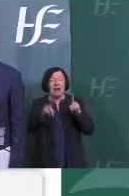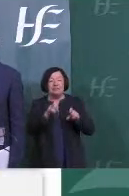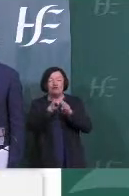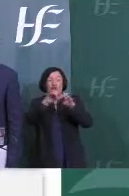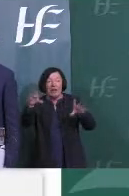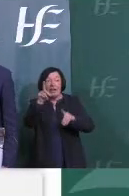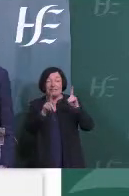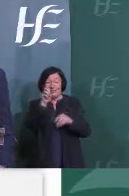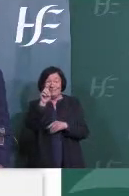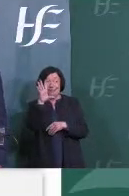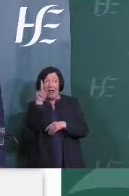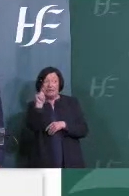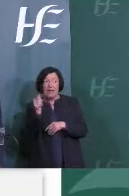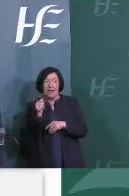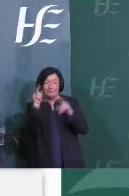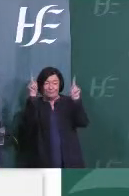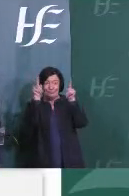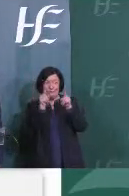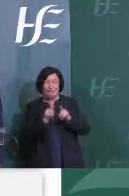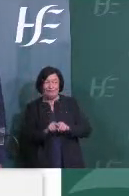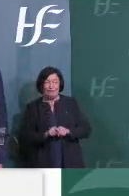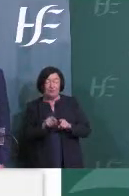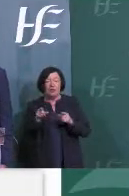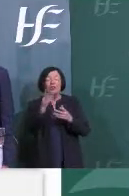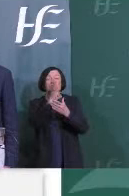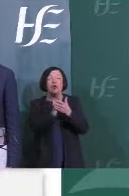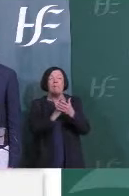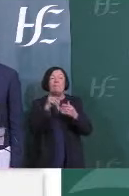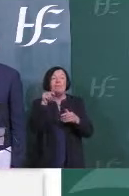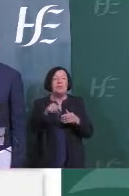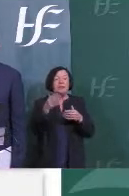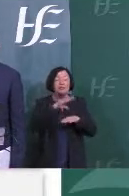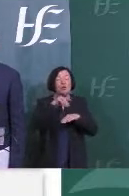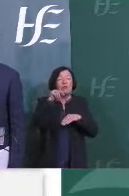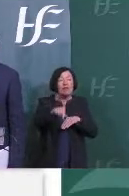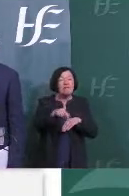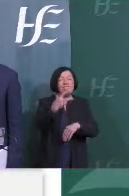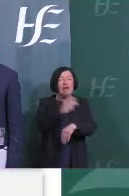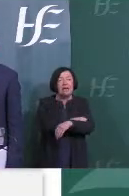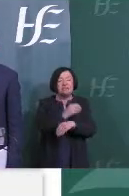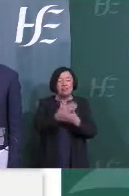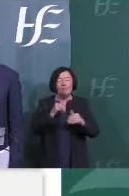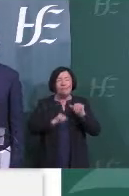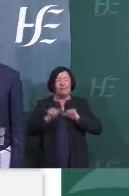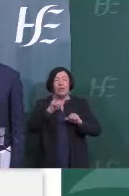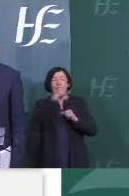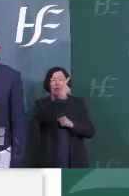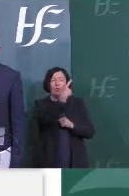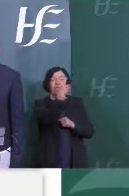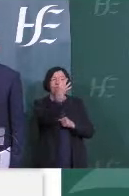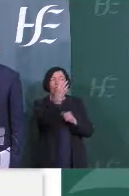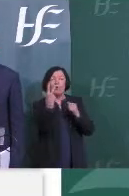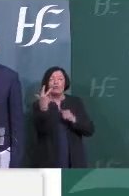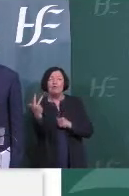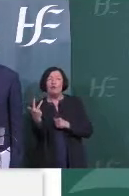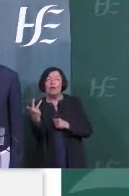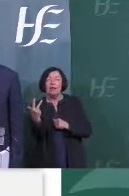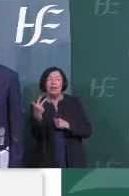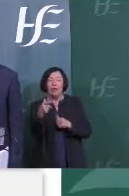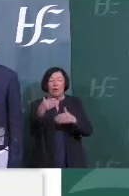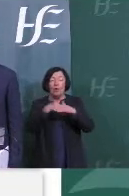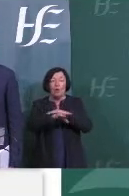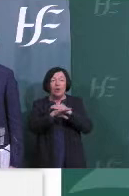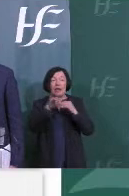the Delta, and some shared features in terms of vaccine resistance. But of the 143 who were admitted